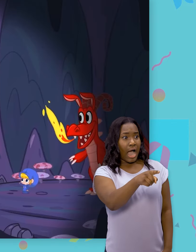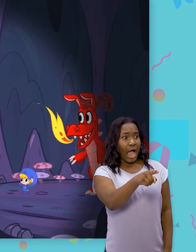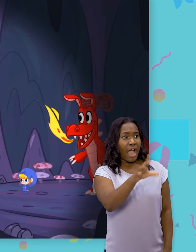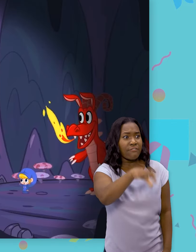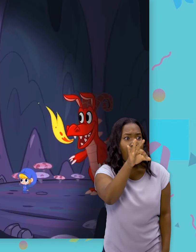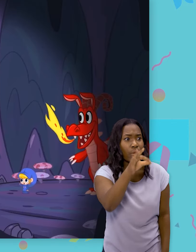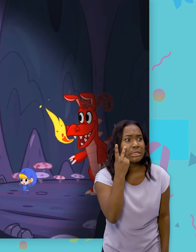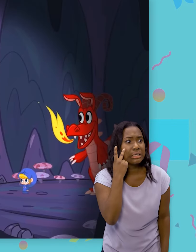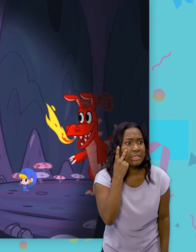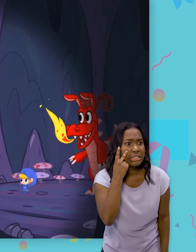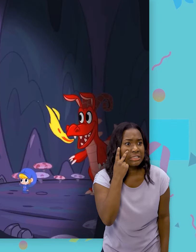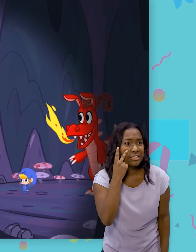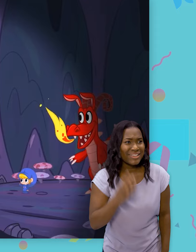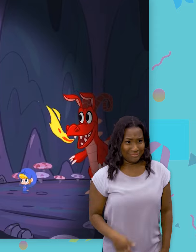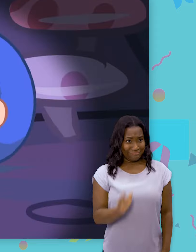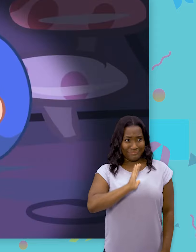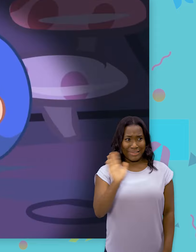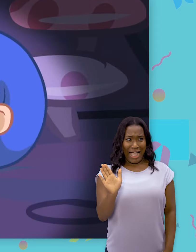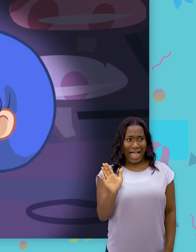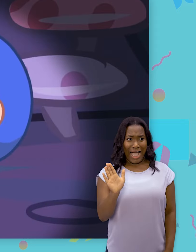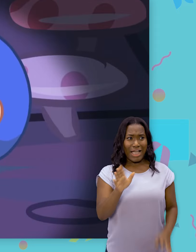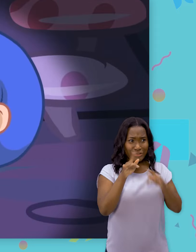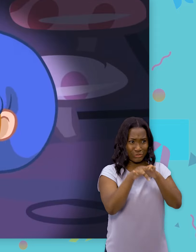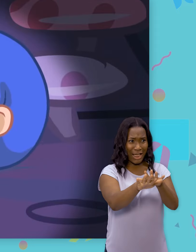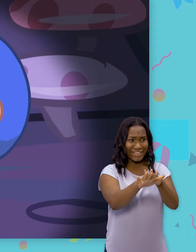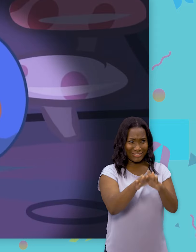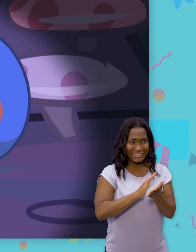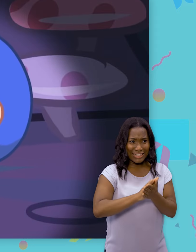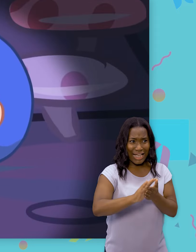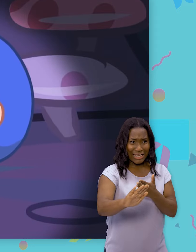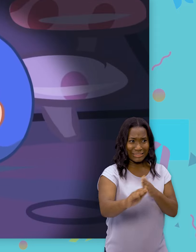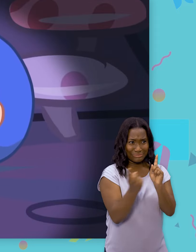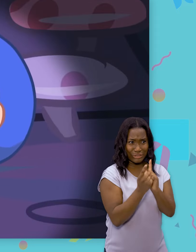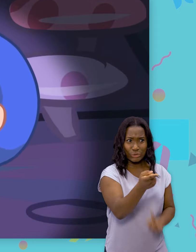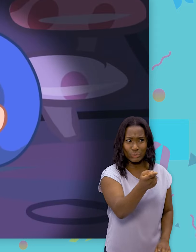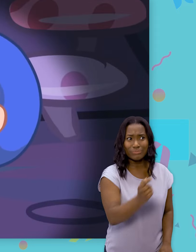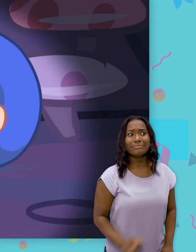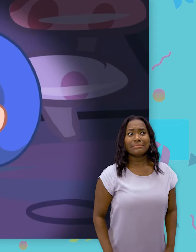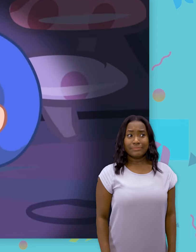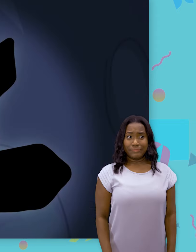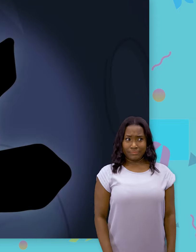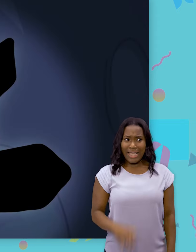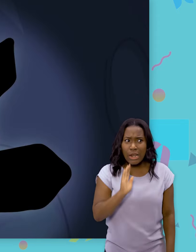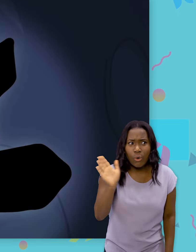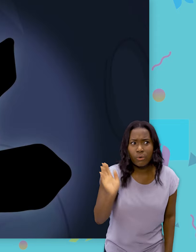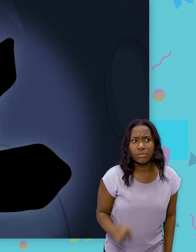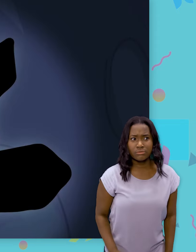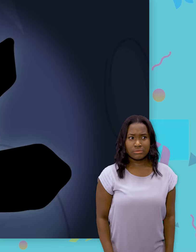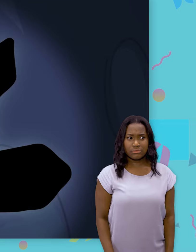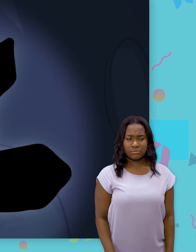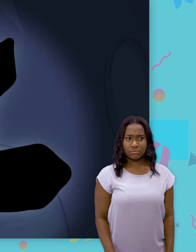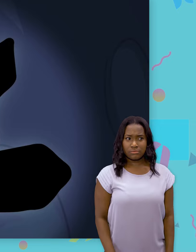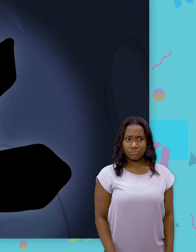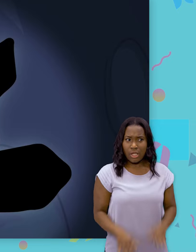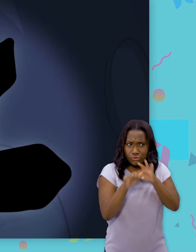There! It's a dragon! Hi, Mr. Dragon. Nice to meet you.